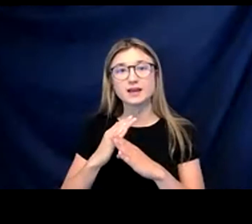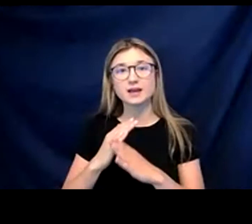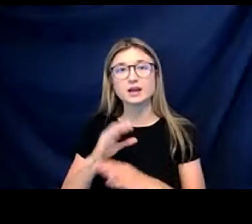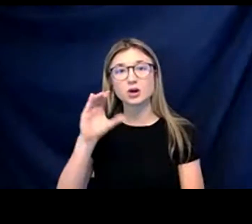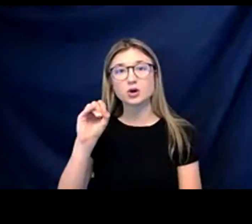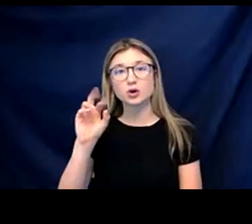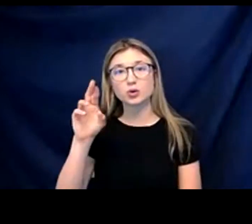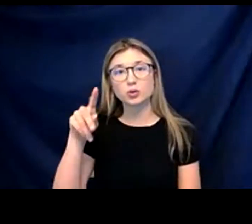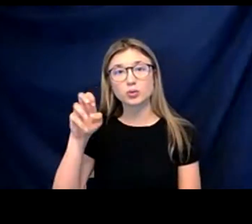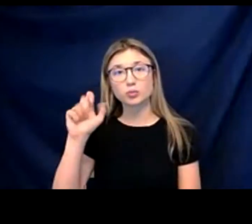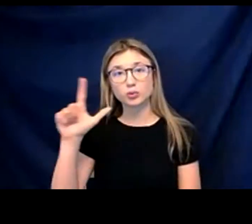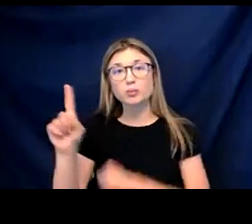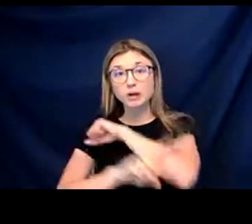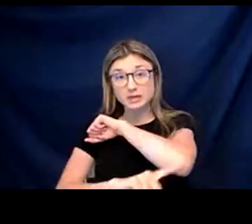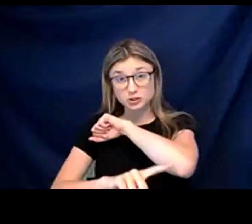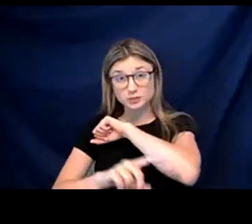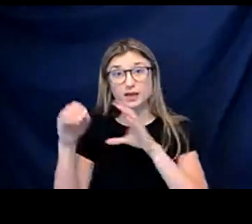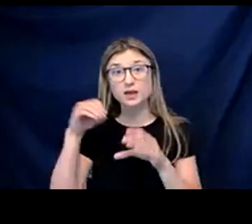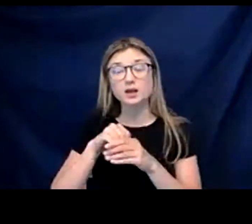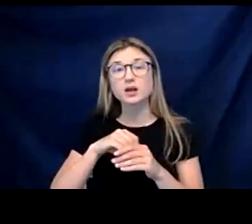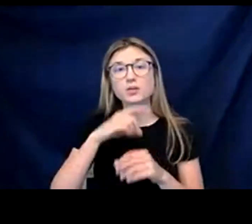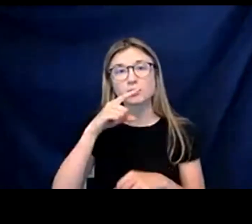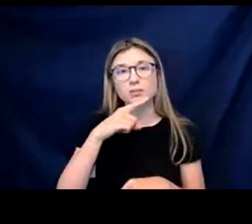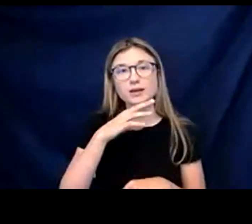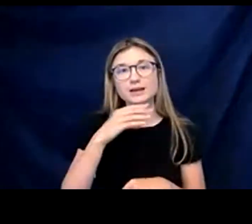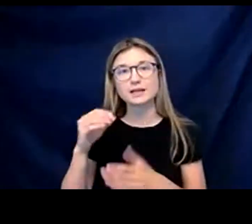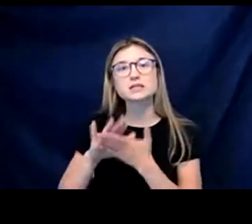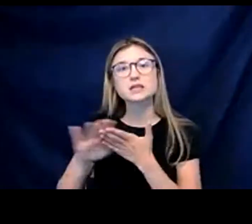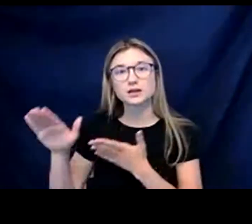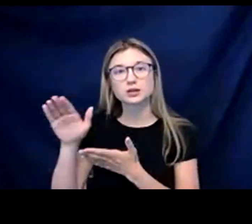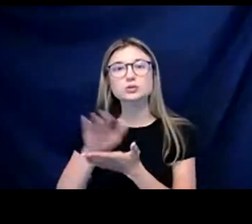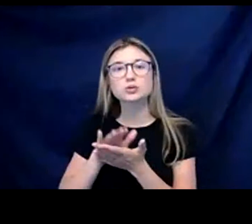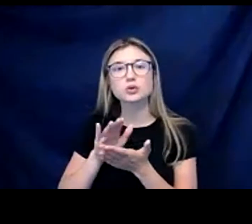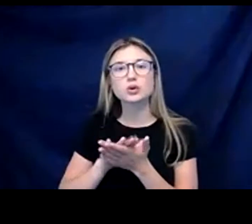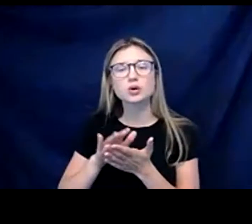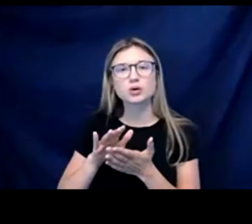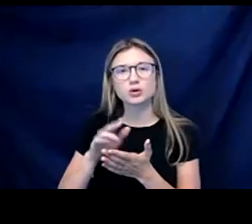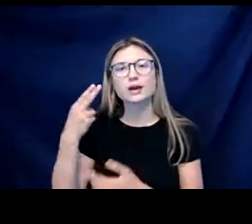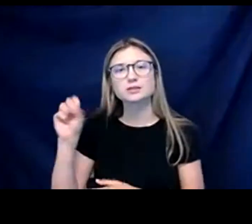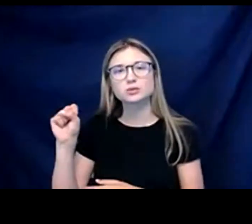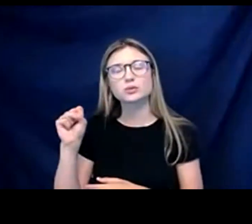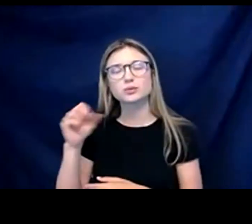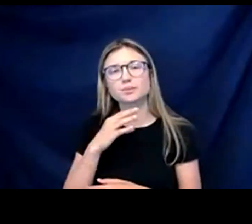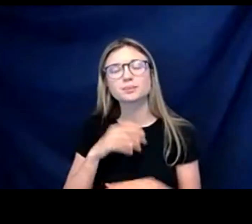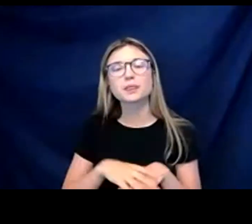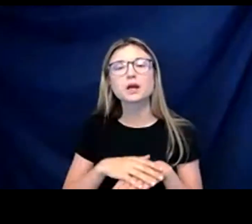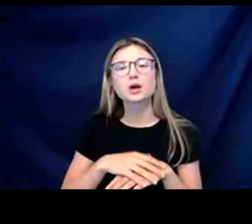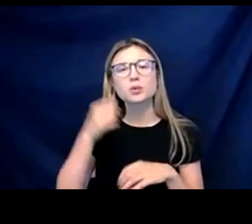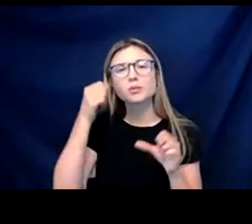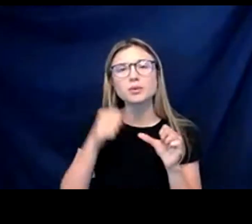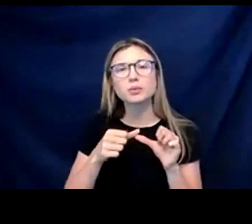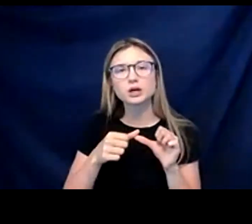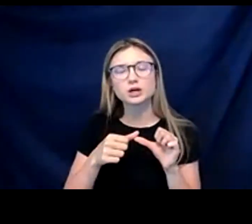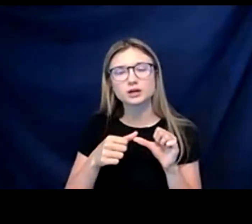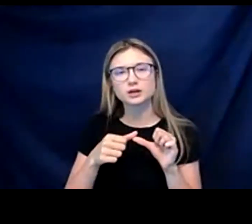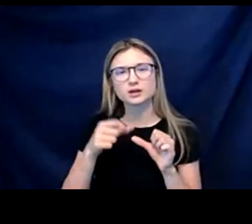schools. If you remember, GACDA had championed a bill a few years ago that